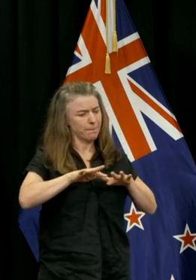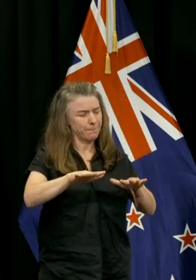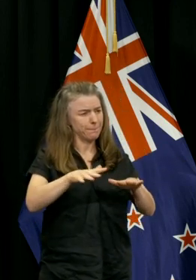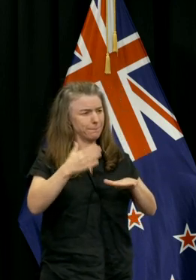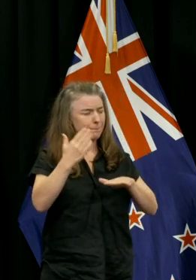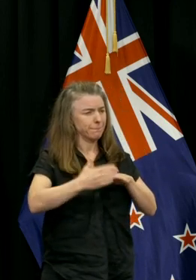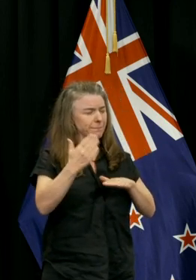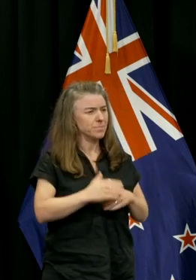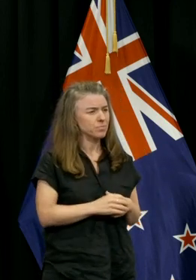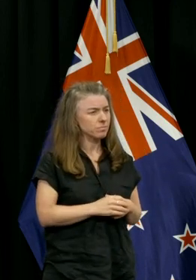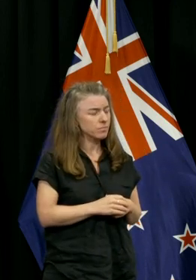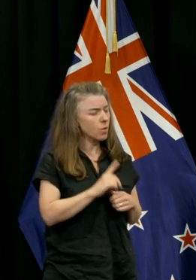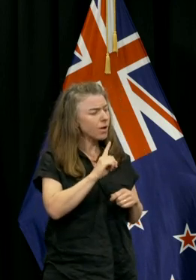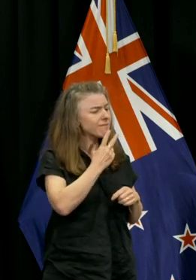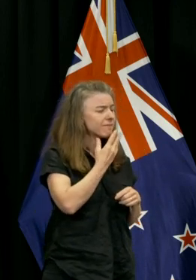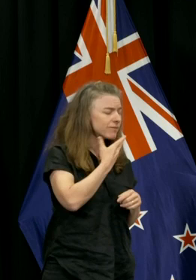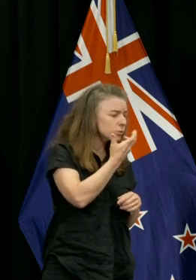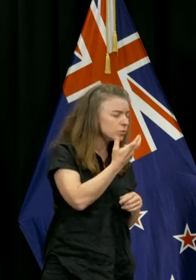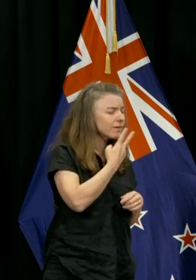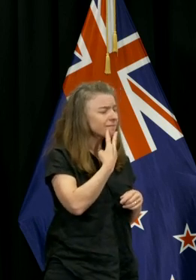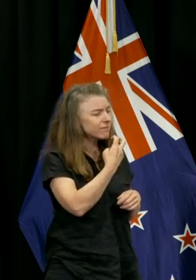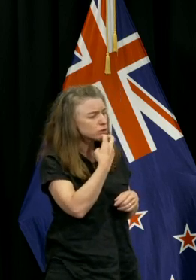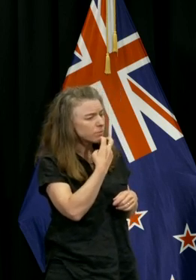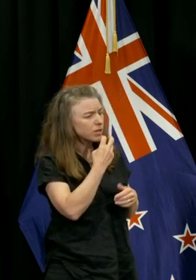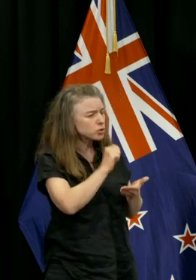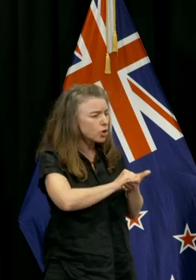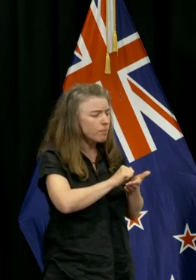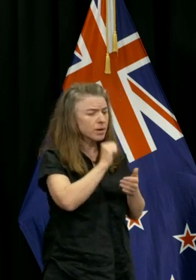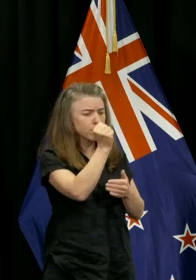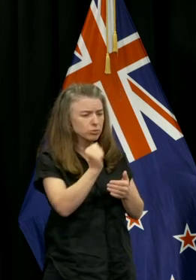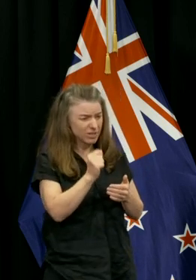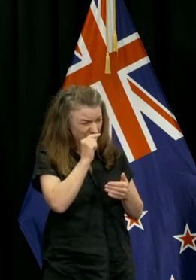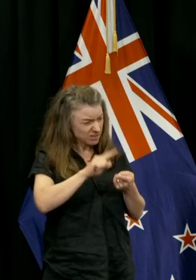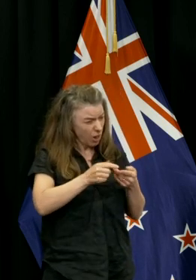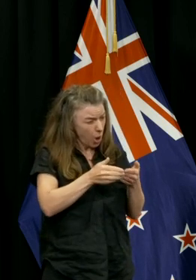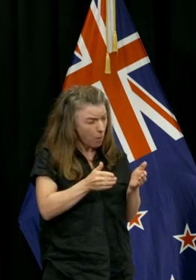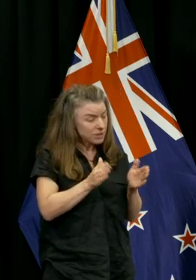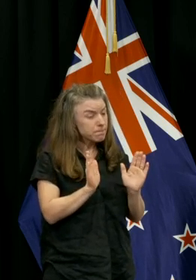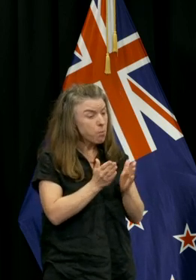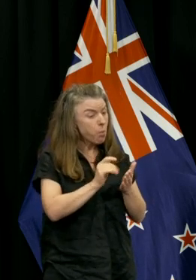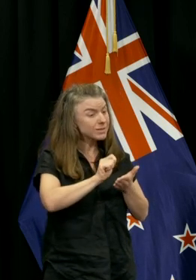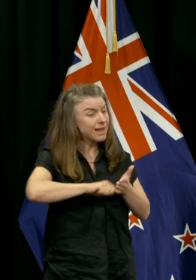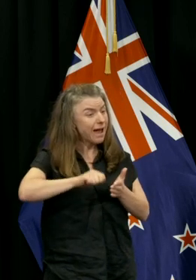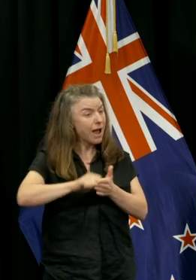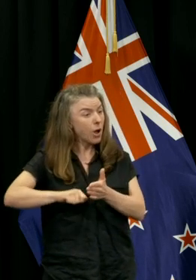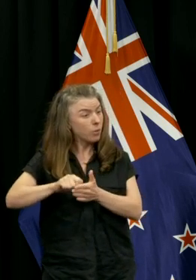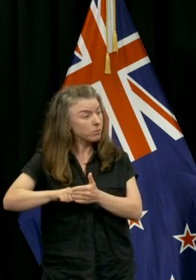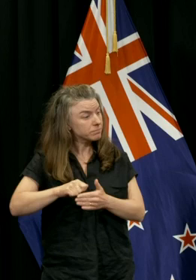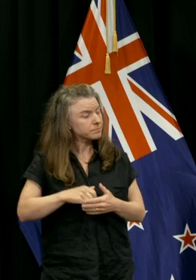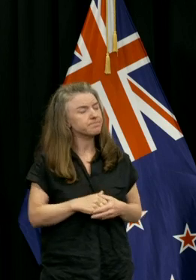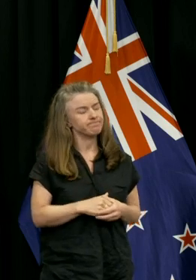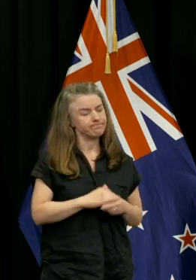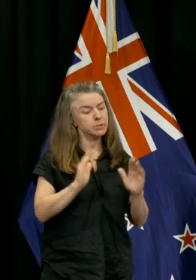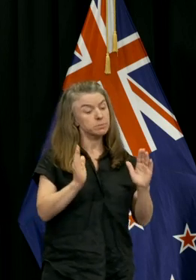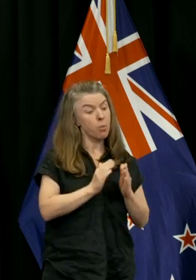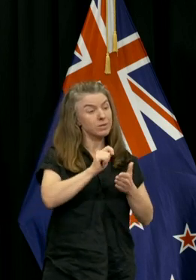bakers and local greengrocers essential, especially in small towns? Again, for small towns, we've been very clear we've got to make sure